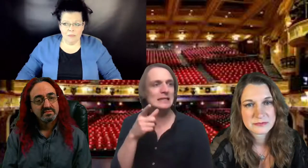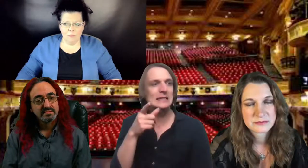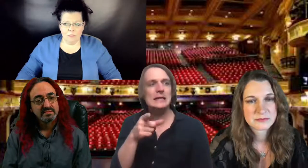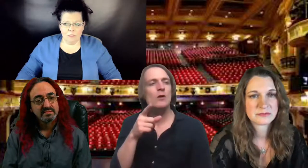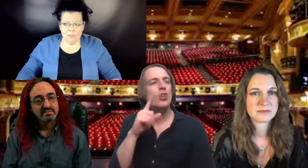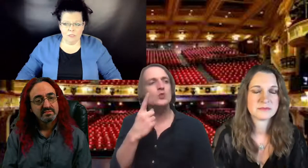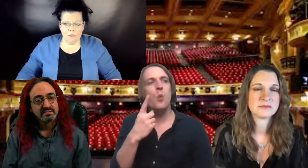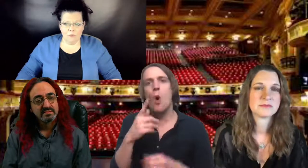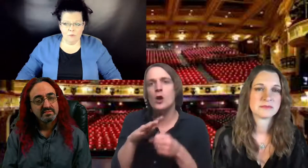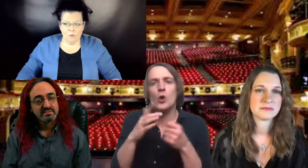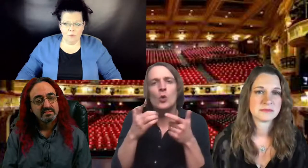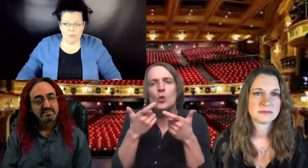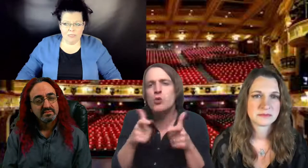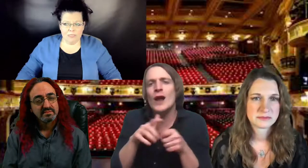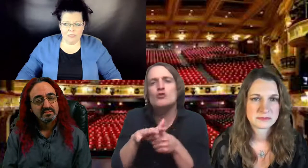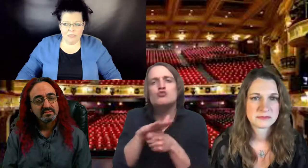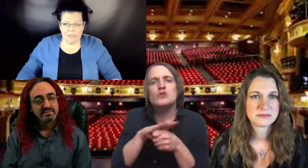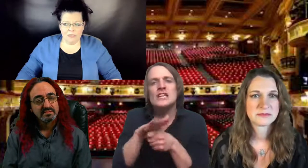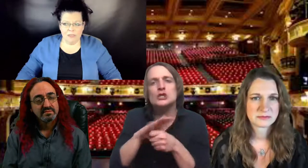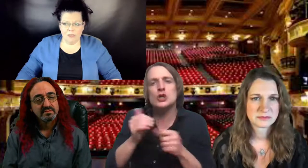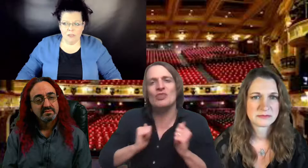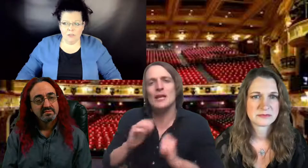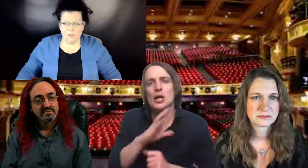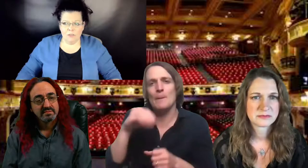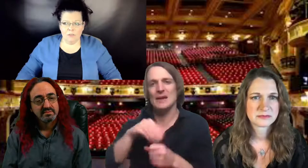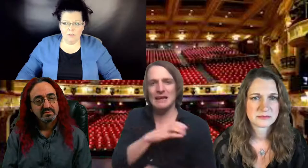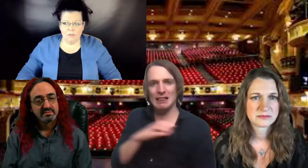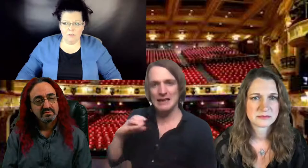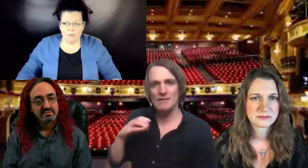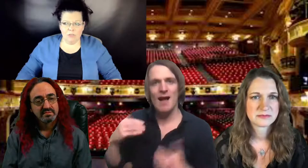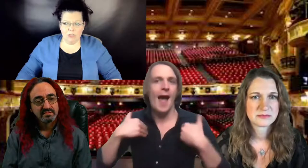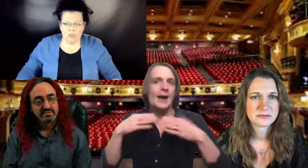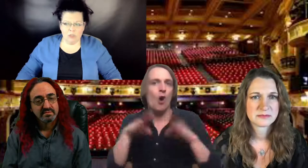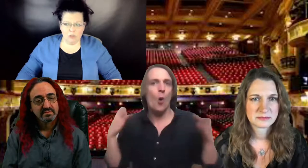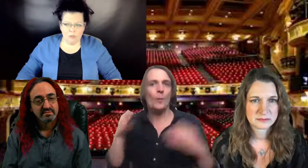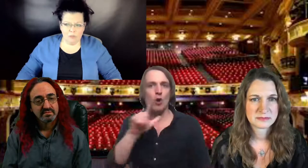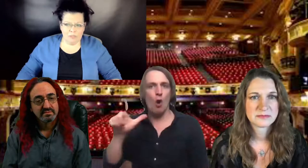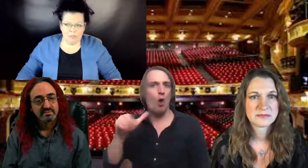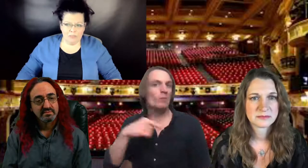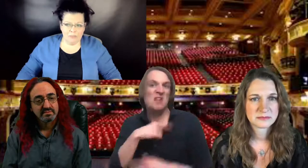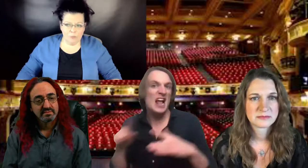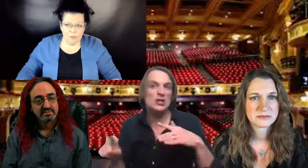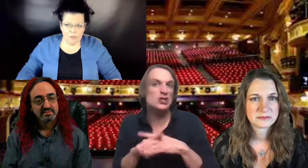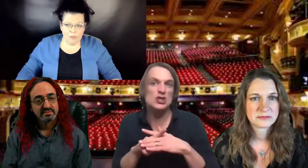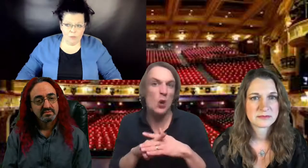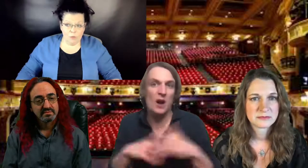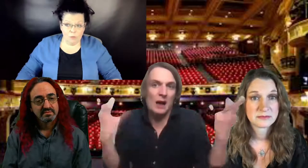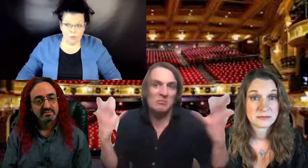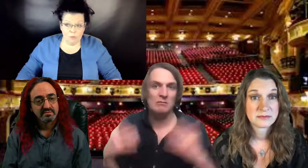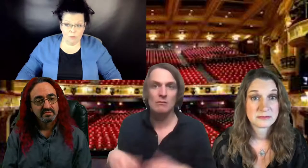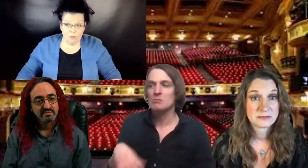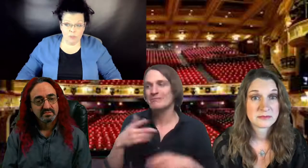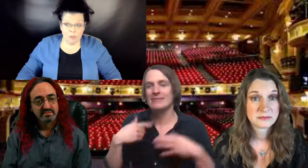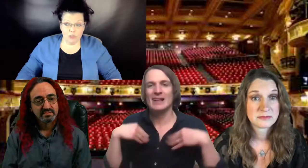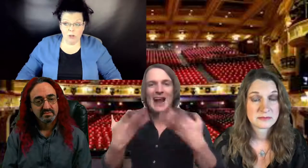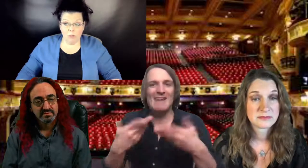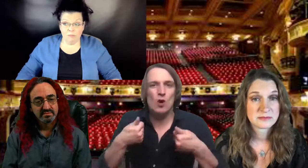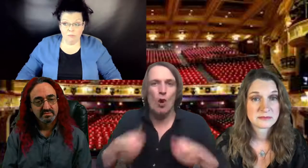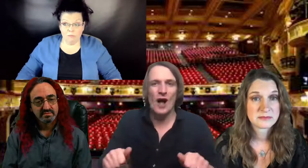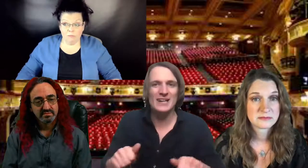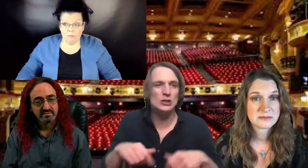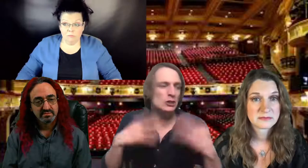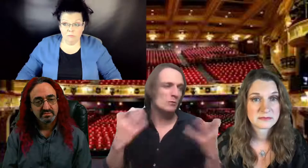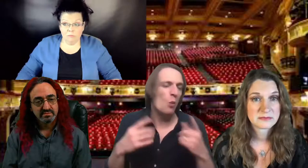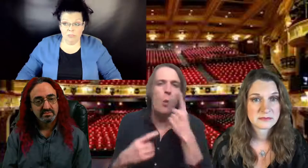I think it was the year before 2016, there was a great region theater company in Cleveland, Ohio that opened up. So I just showed